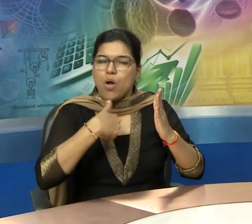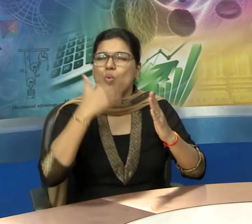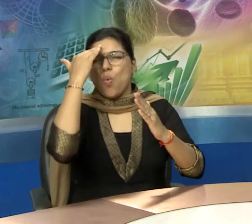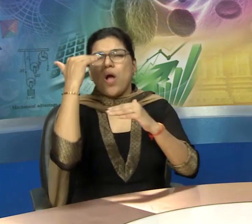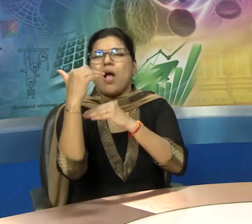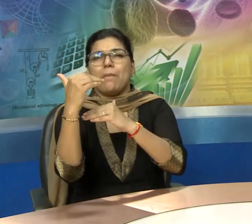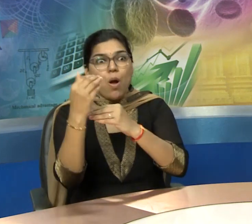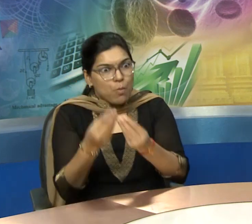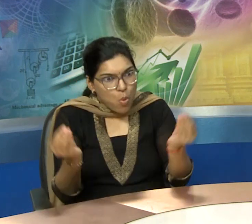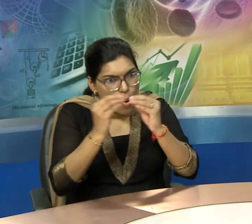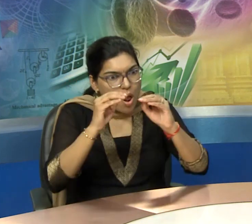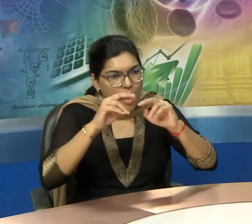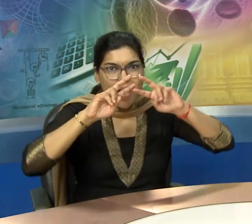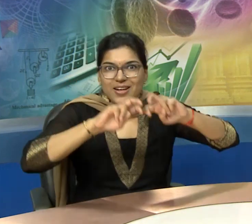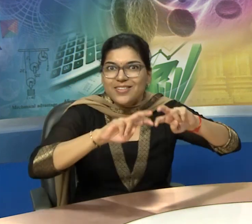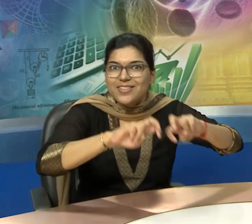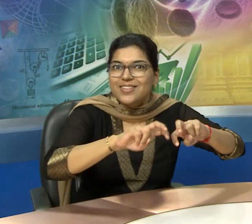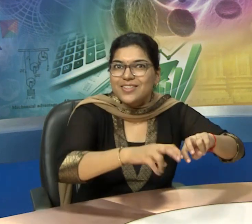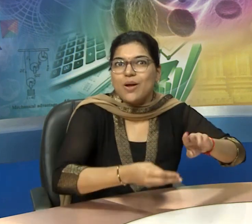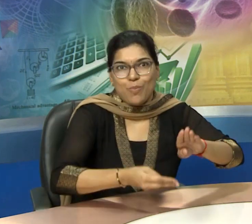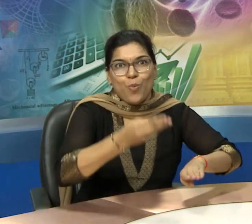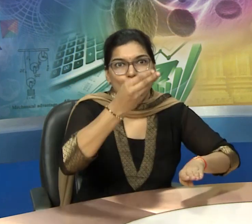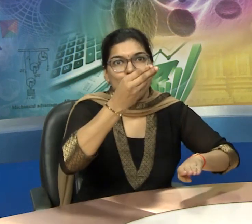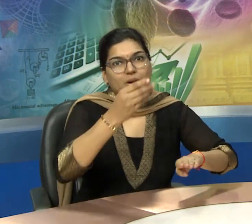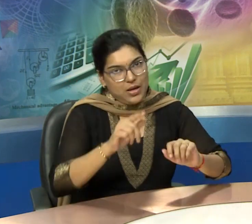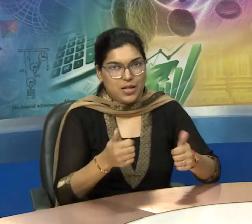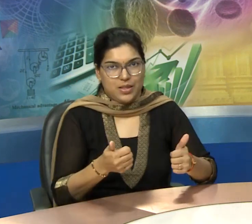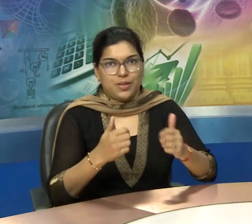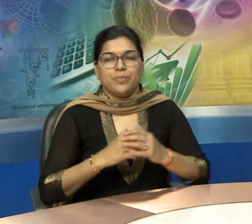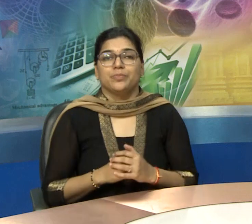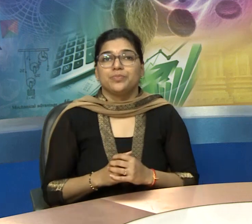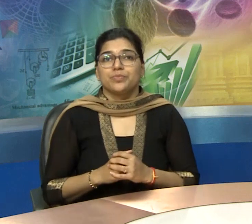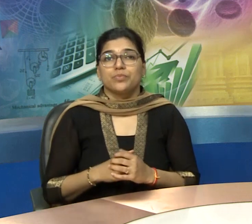preserve all the related information at one place.